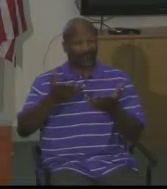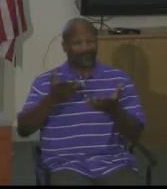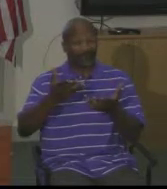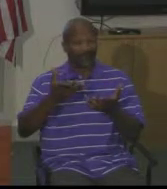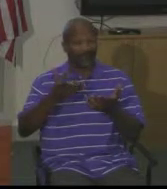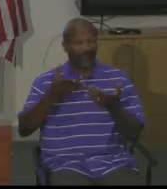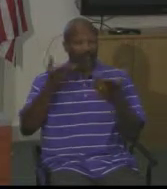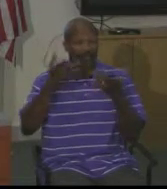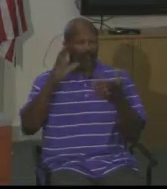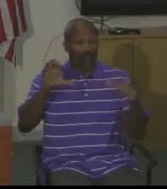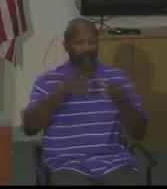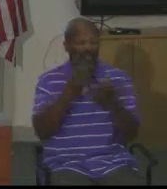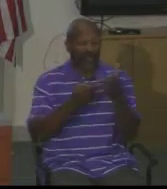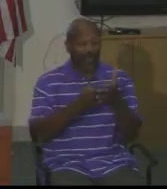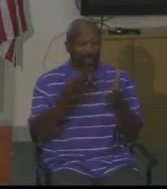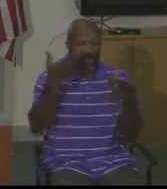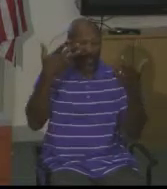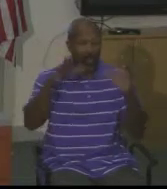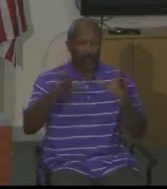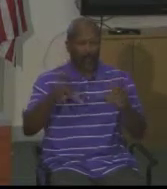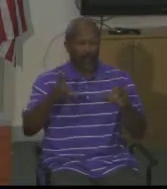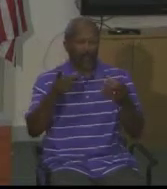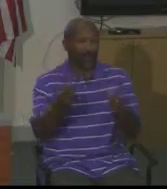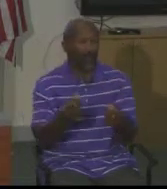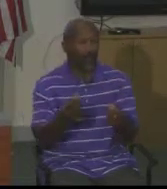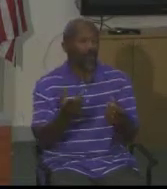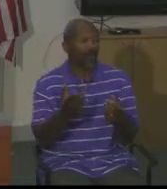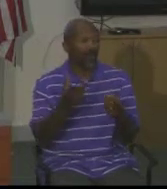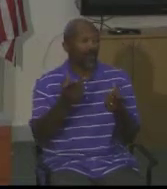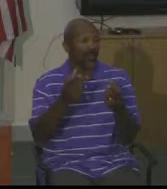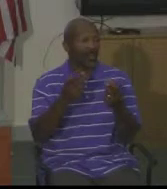didn't want it to do, or that the designers didn't want it to